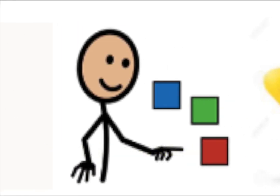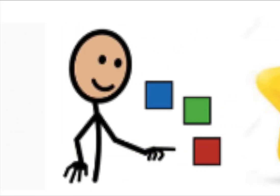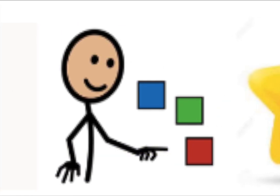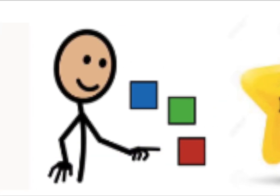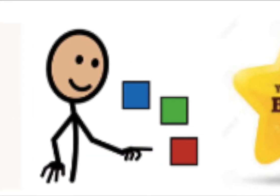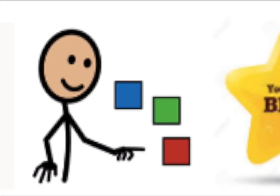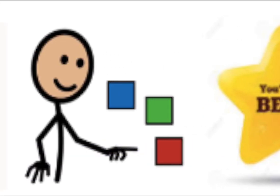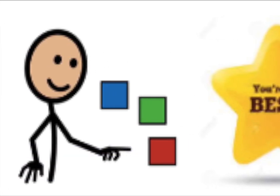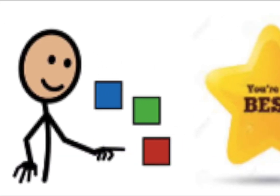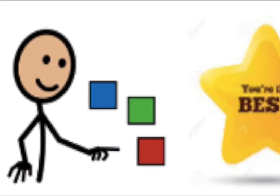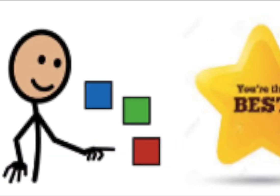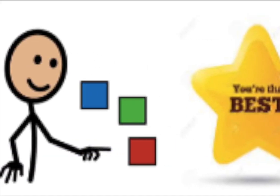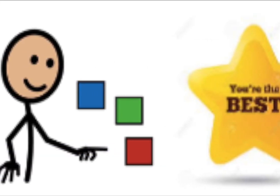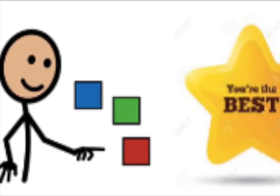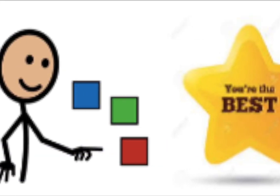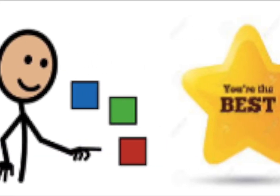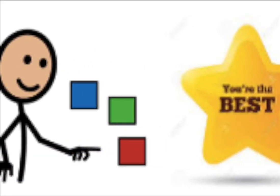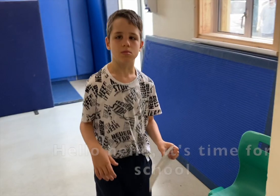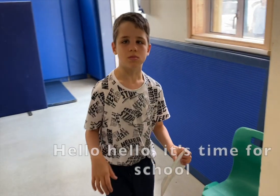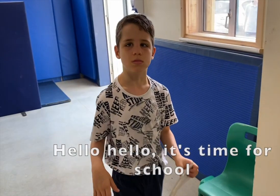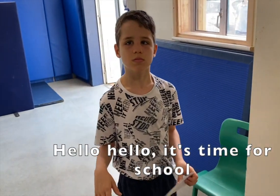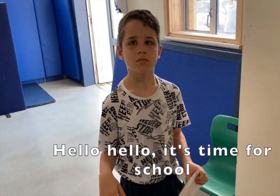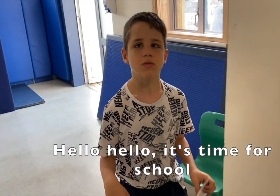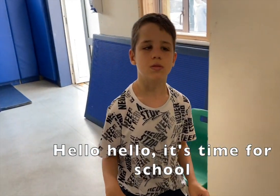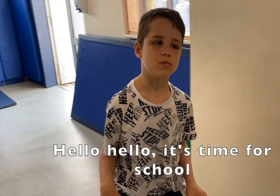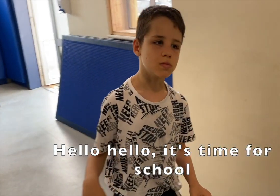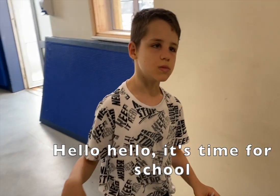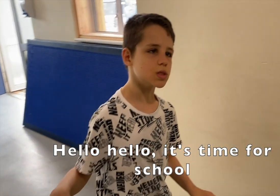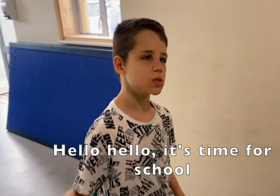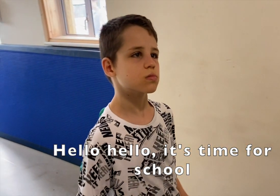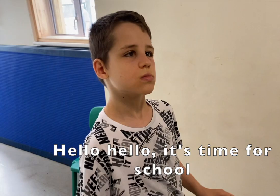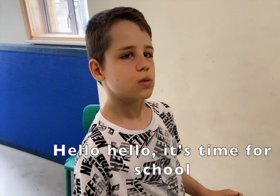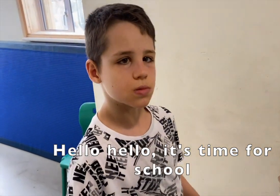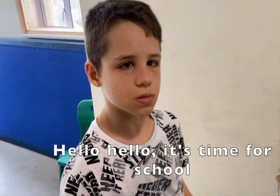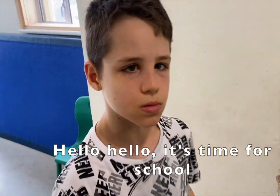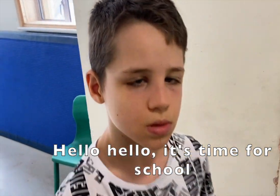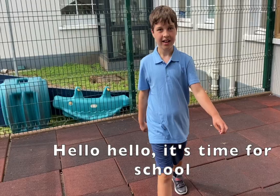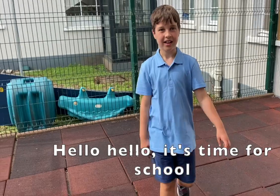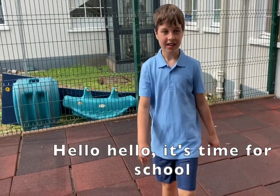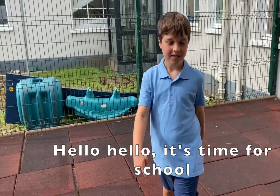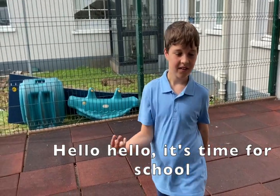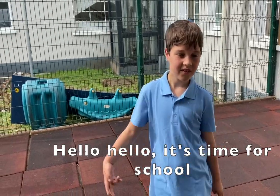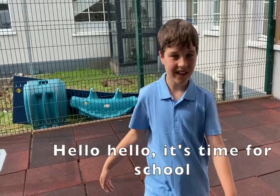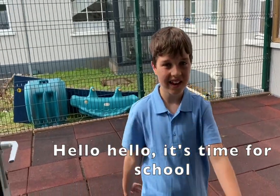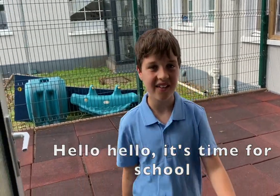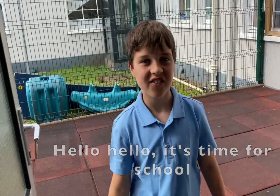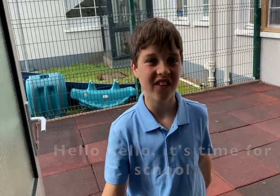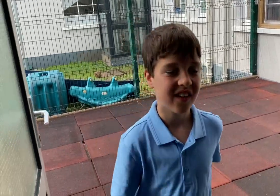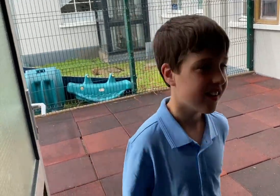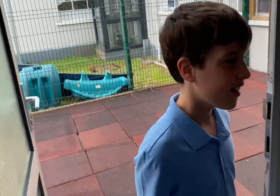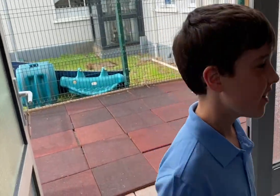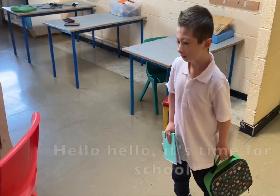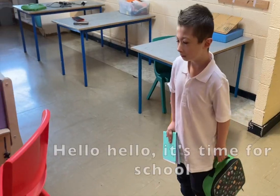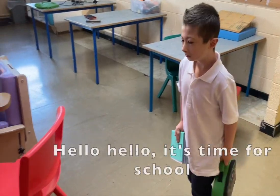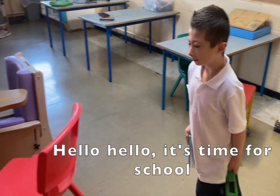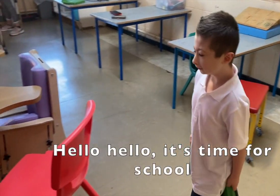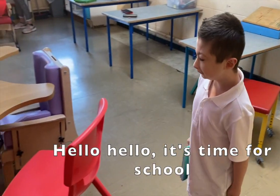golden rule. Hello, hello, it's time for school. Hello,